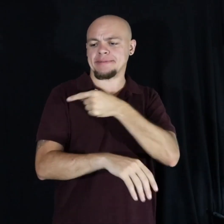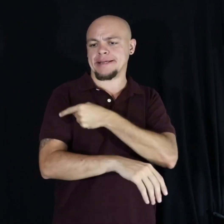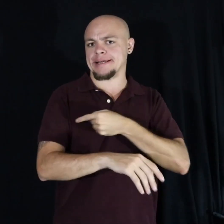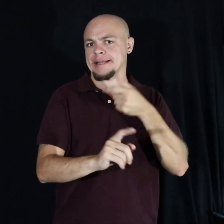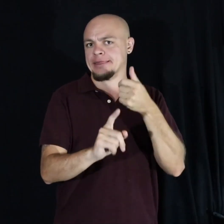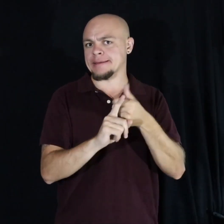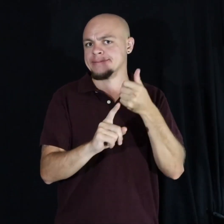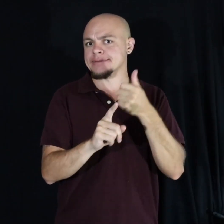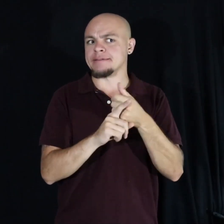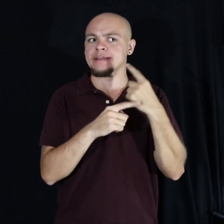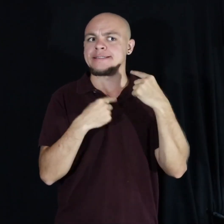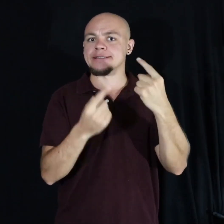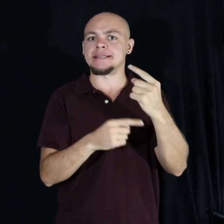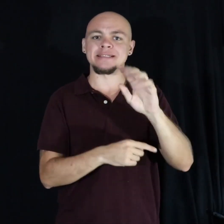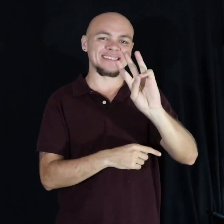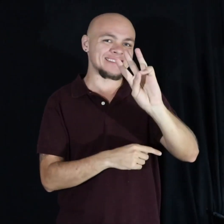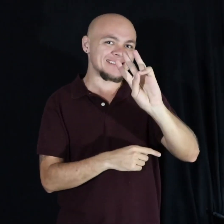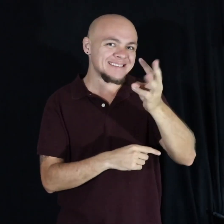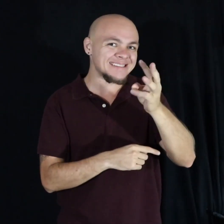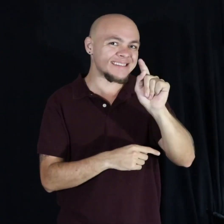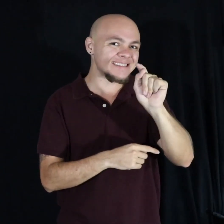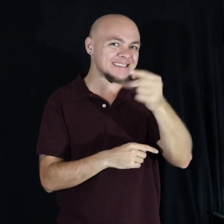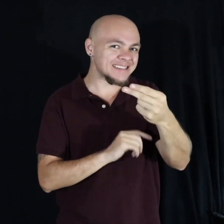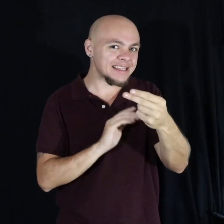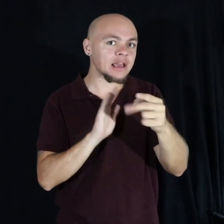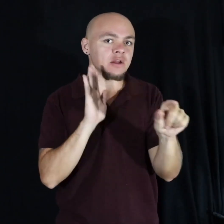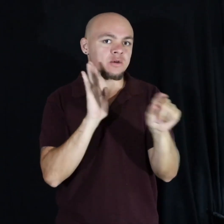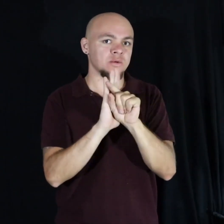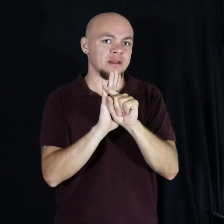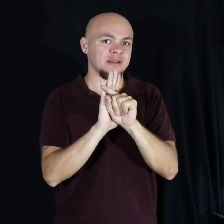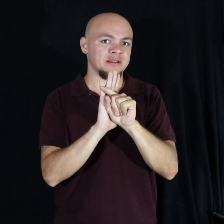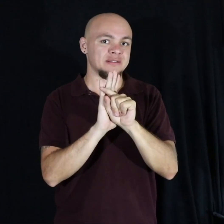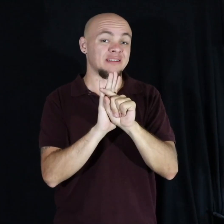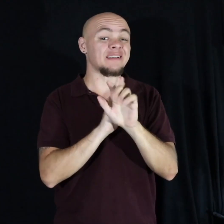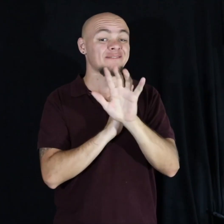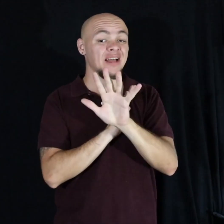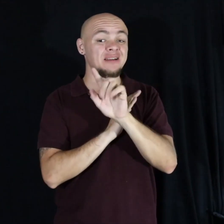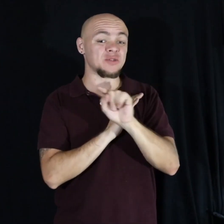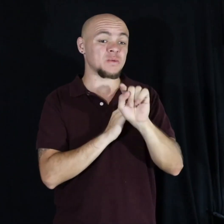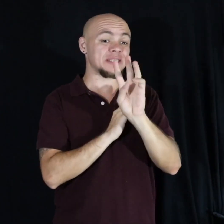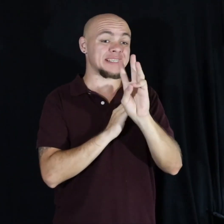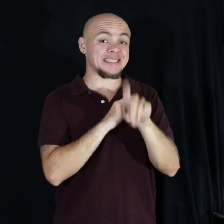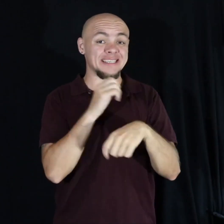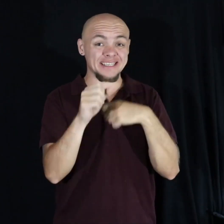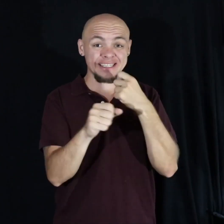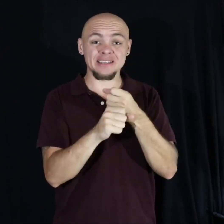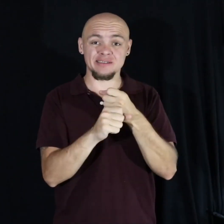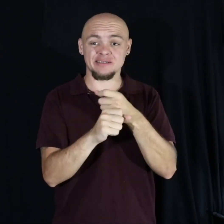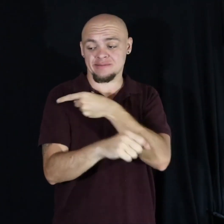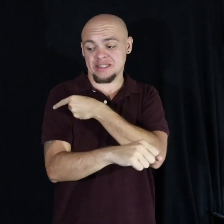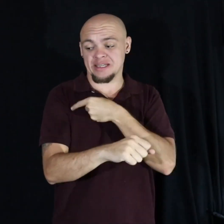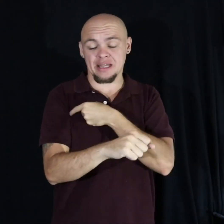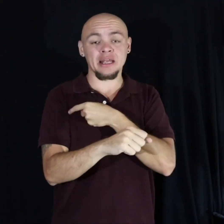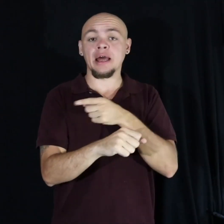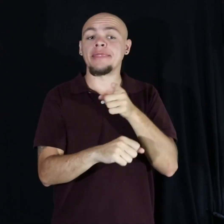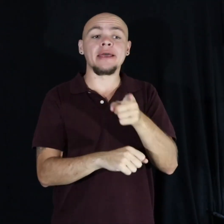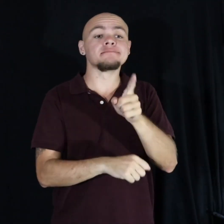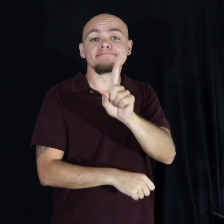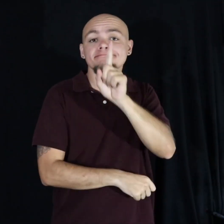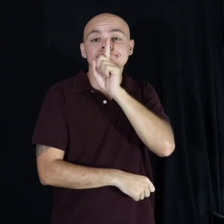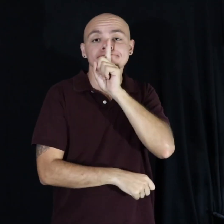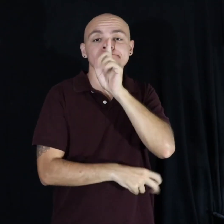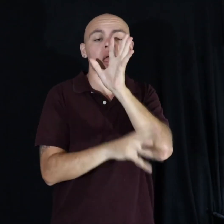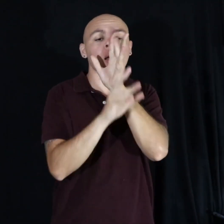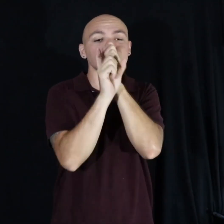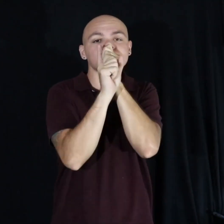themselves since 6th grade. That is for 5 or 6 years, of which they haven't told anyone, not a